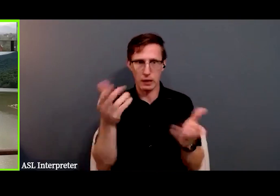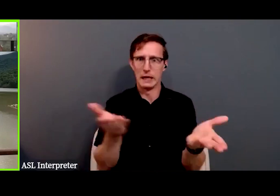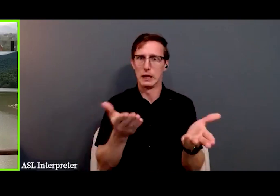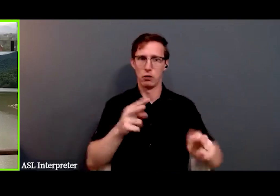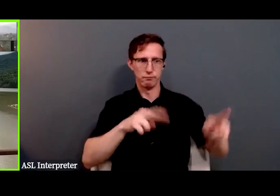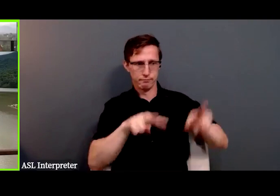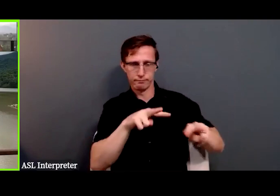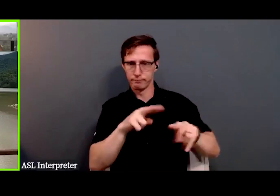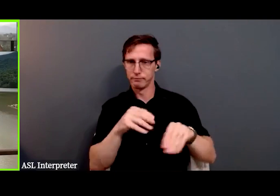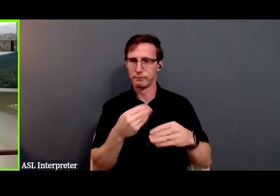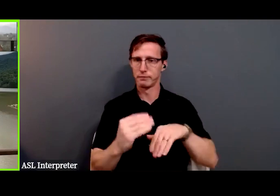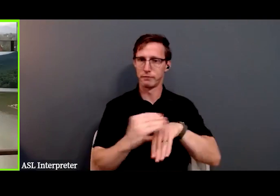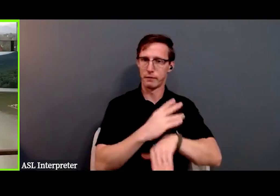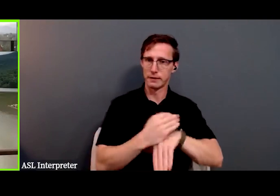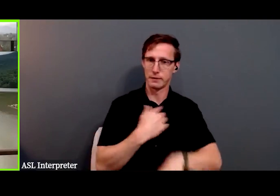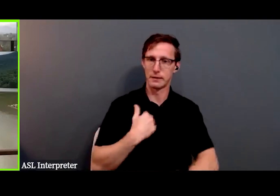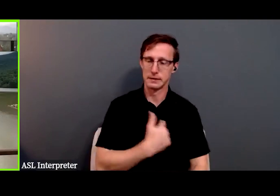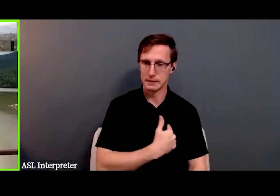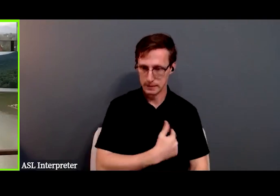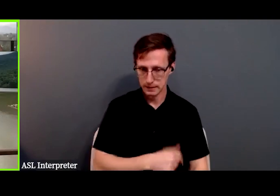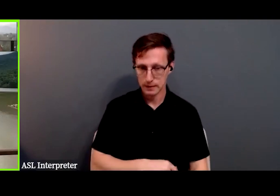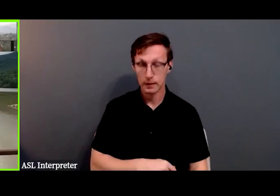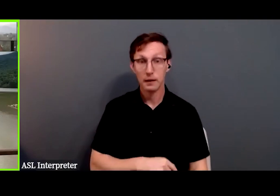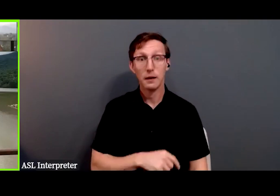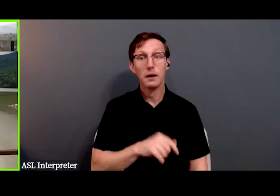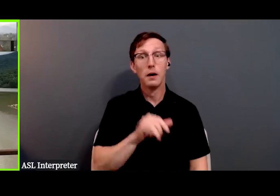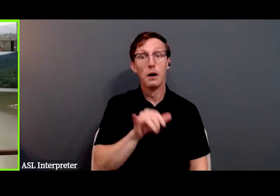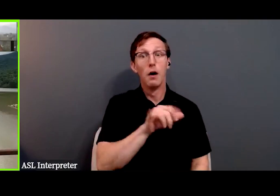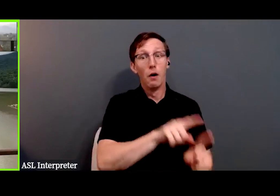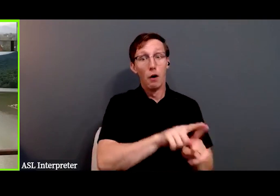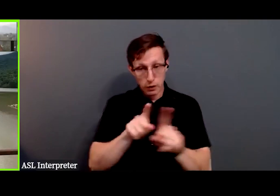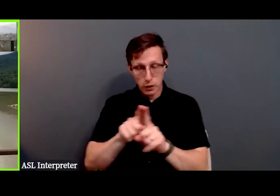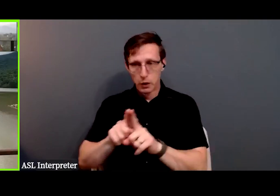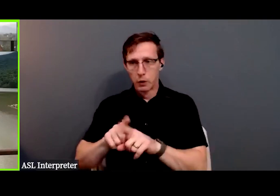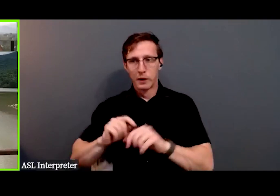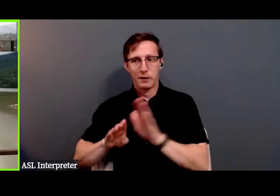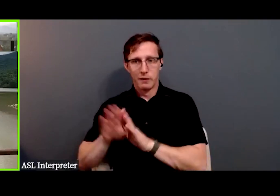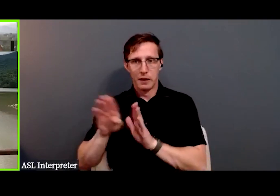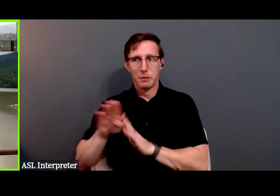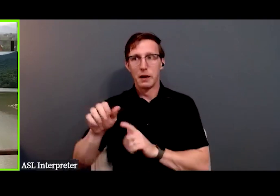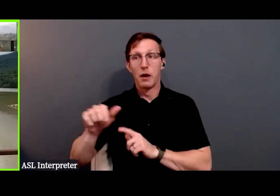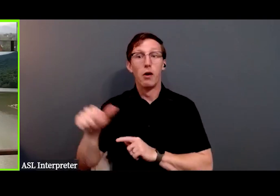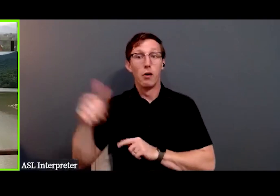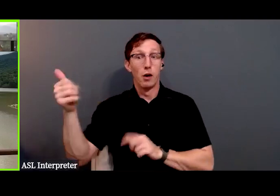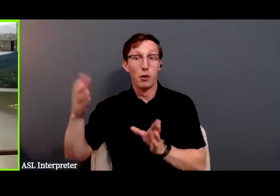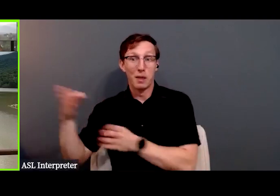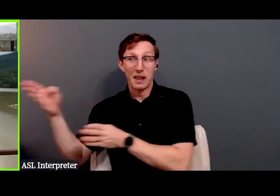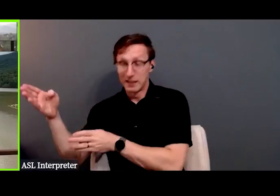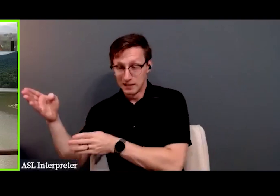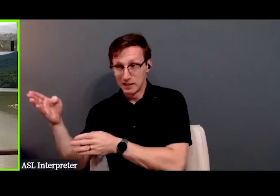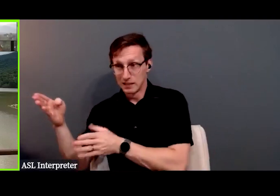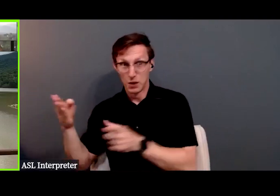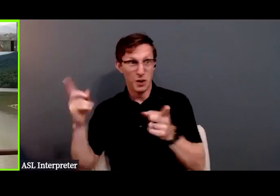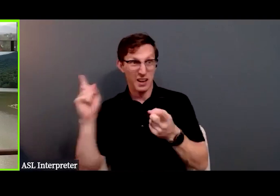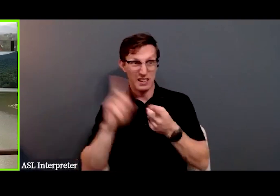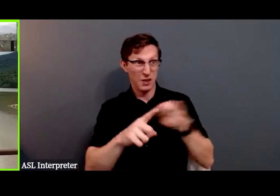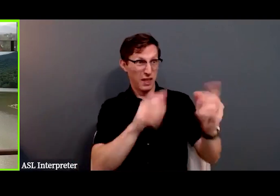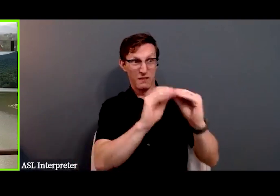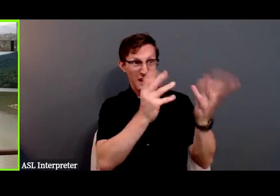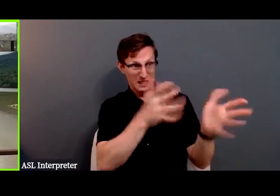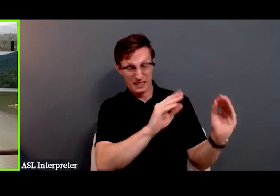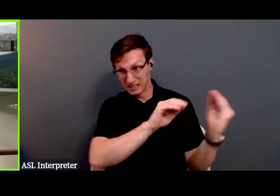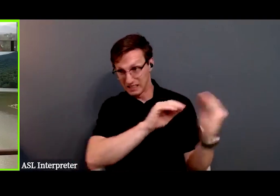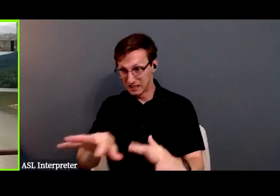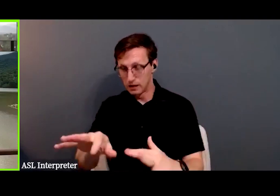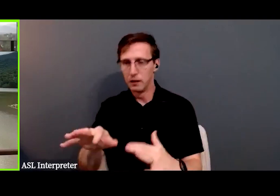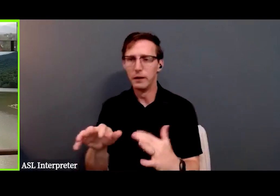we're also, with those technical experts, we're working on contingency plans to deliver non-potable water to the distribution system while